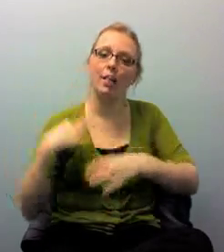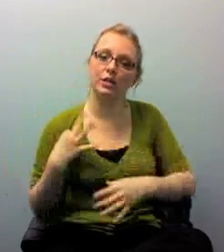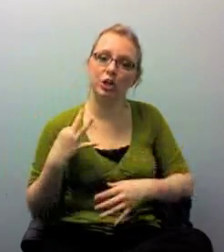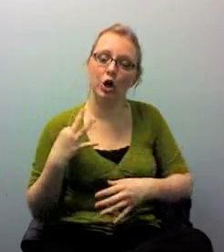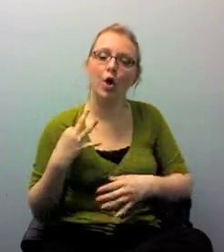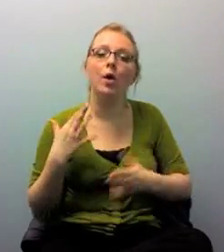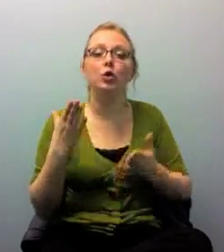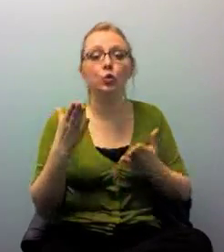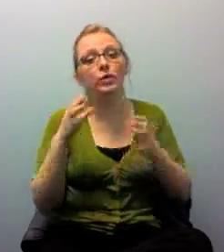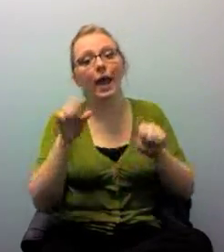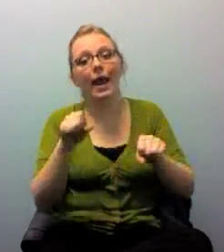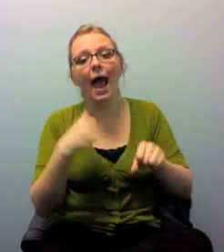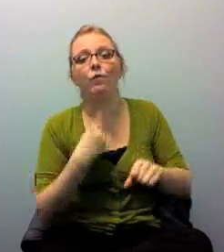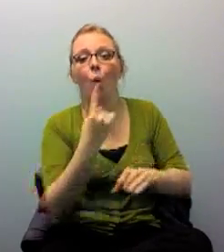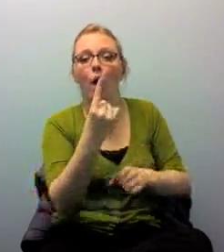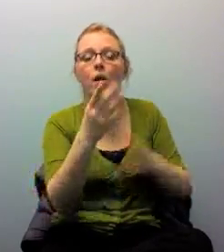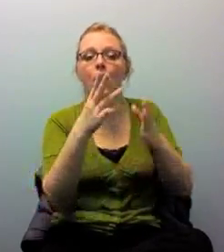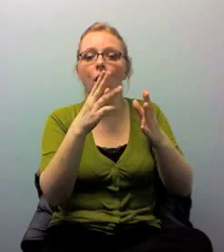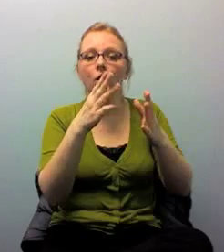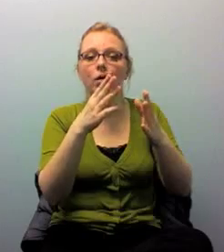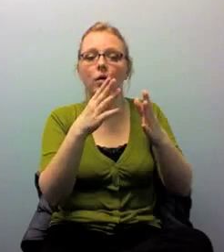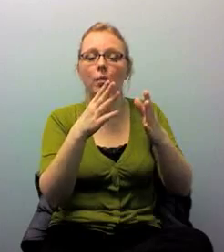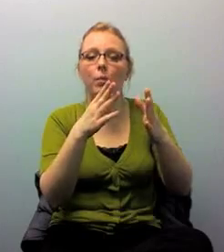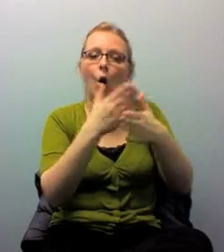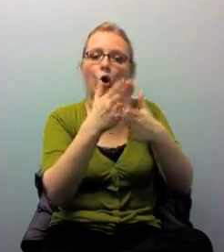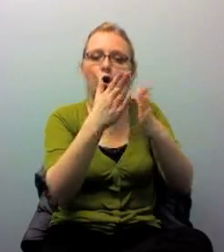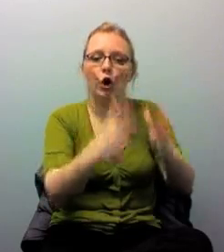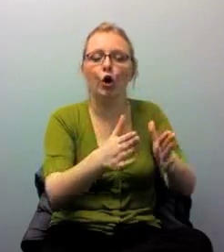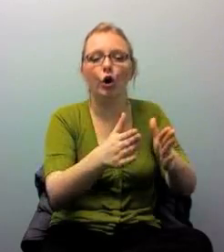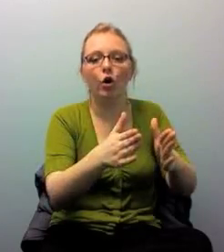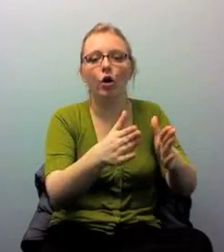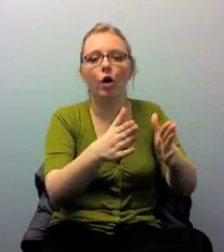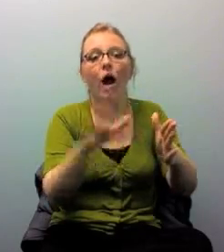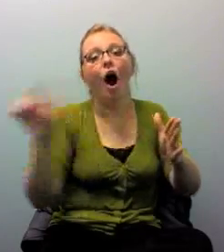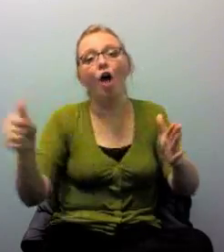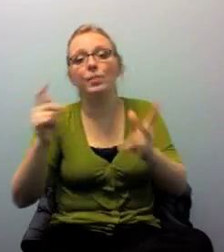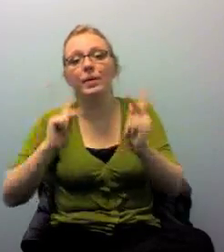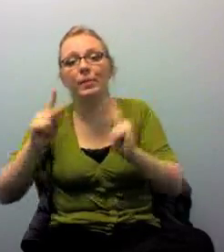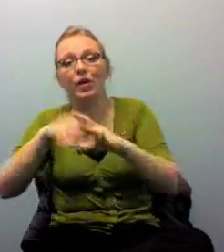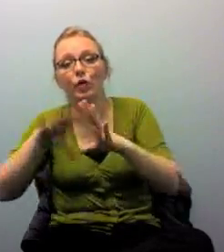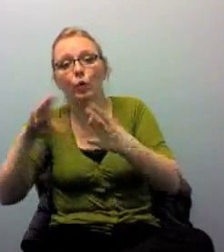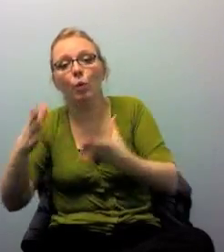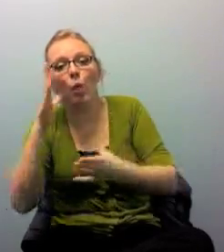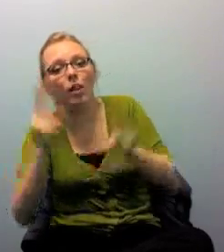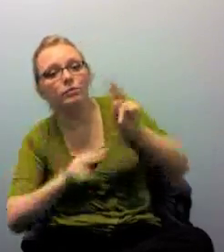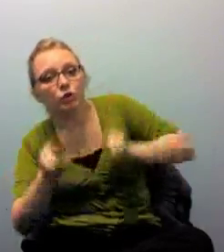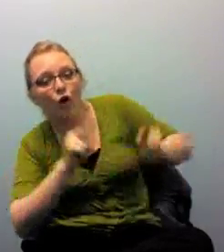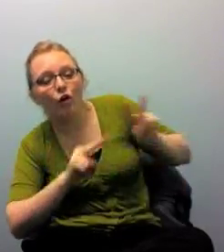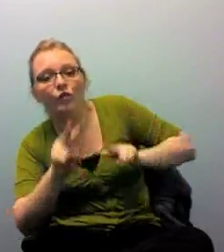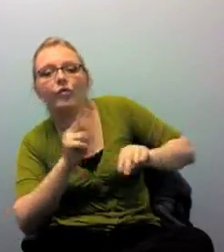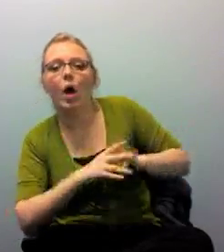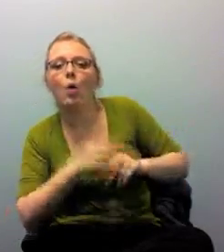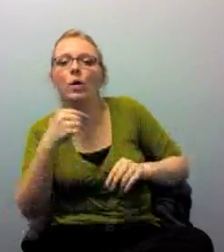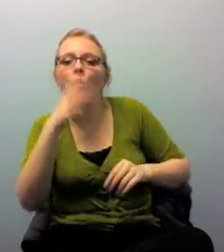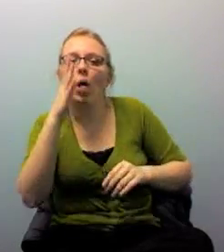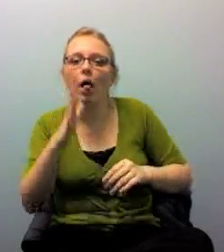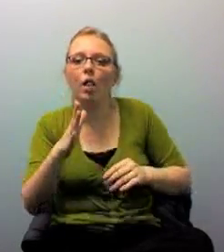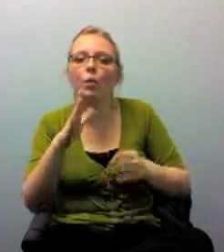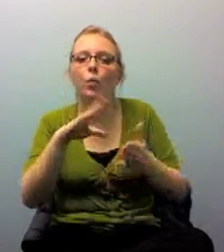partners, one partner to volunteer, everyone else in the group will observe. And we're going to repeat this activity. Now tell one partner